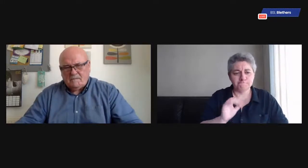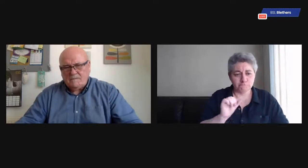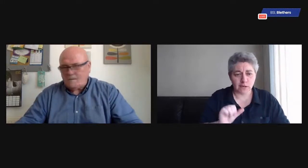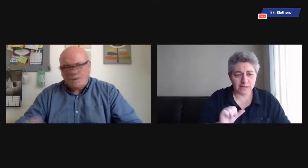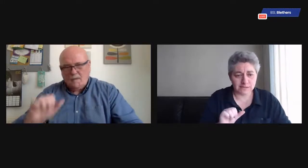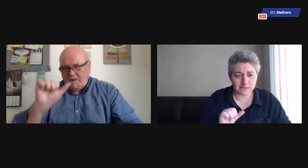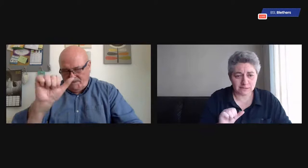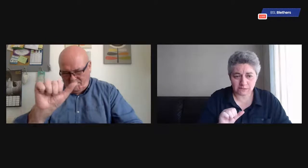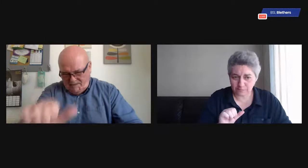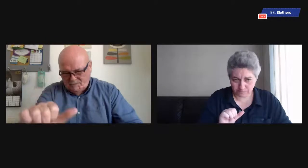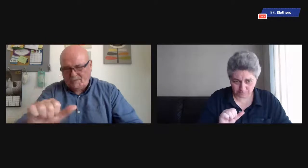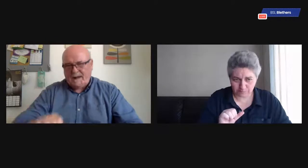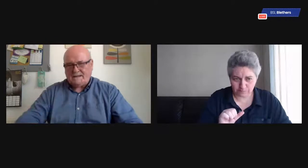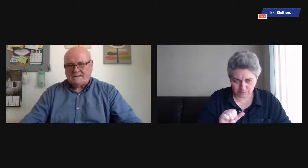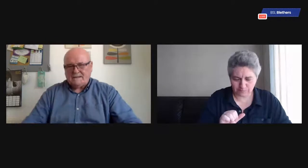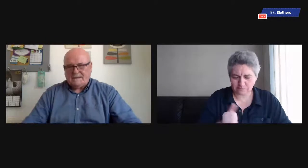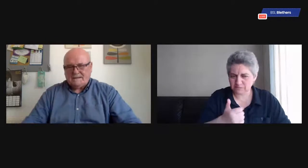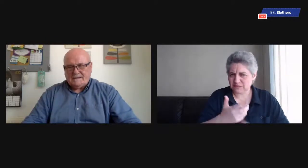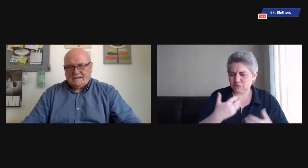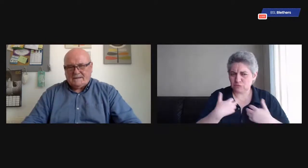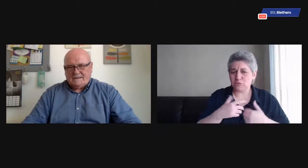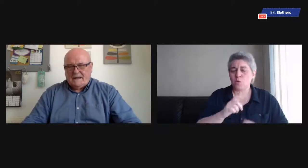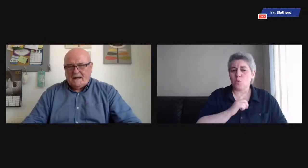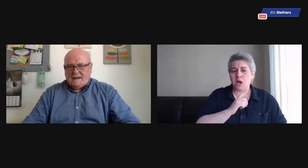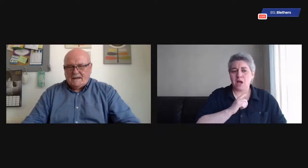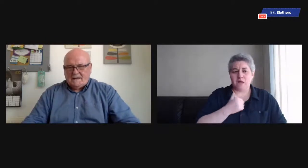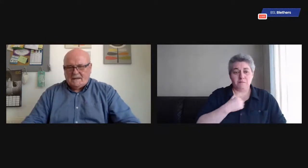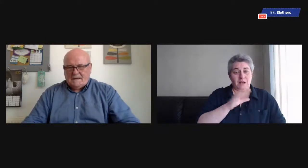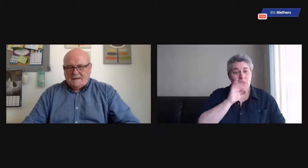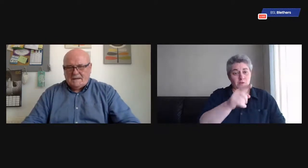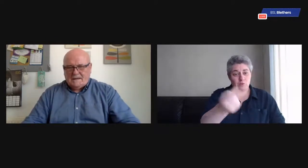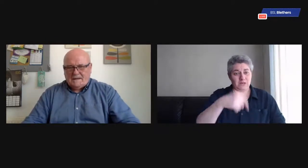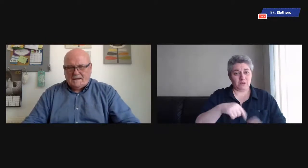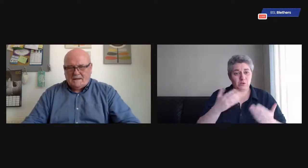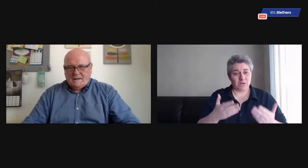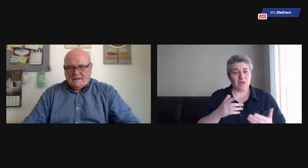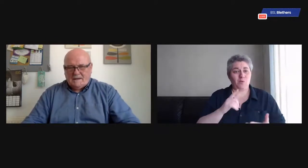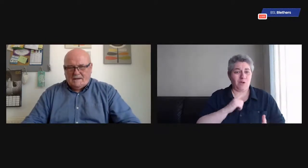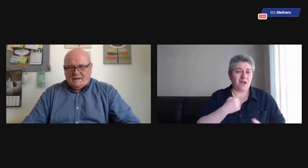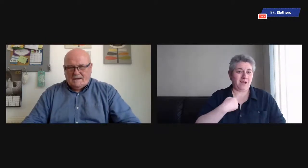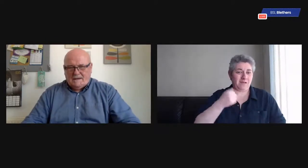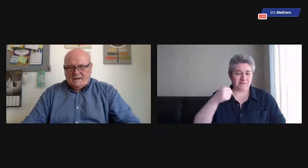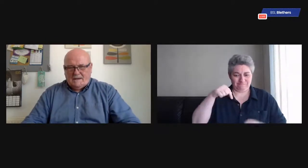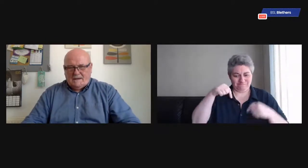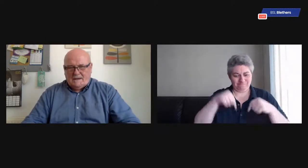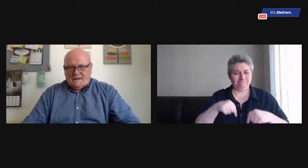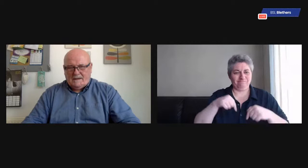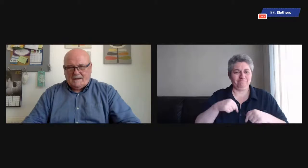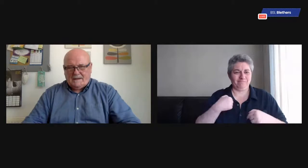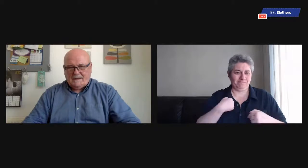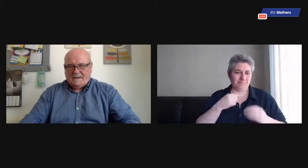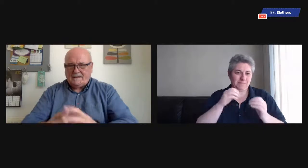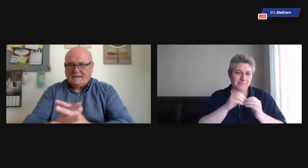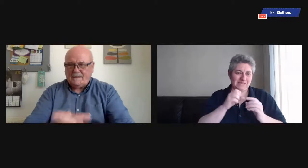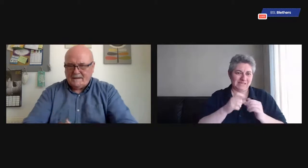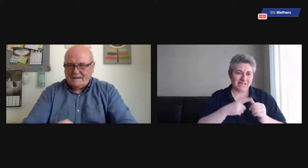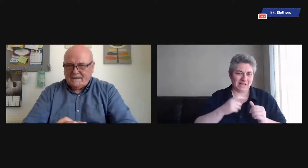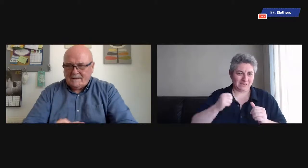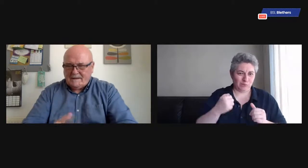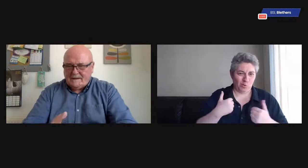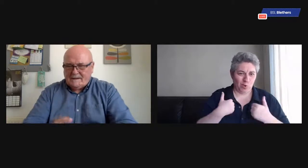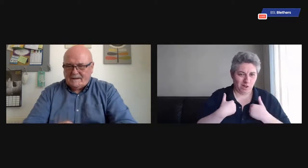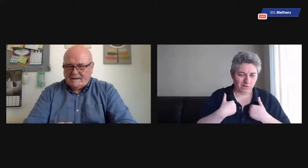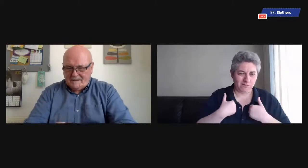but Northern Ireland is not covered. That's correct, Avril. That's interesting because the reason I was asking you to come here today